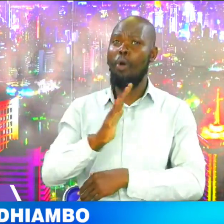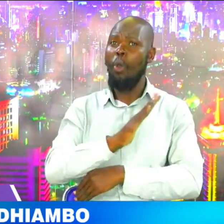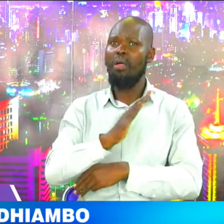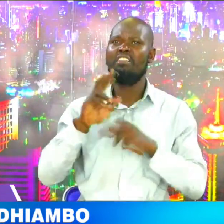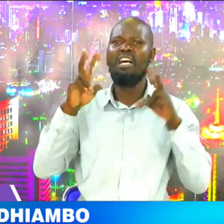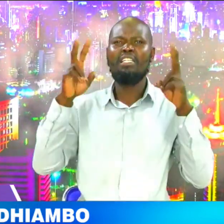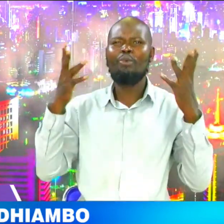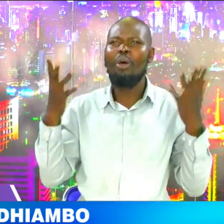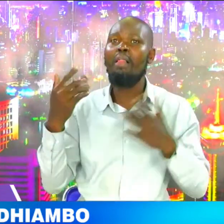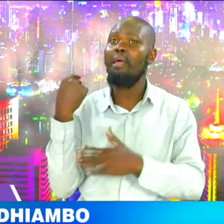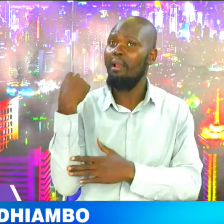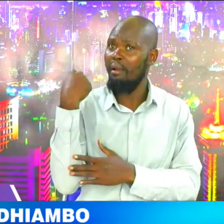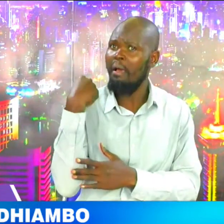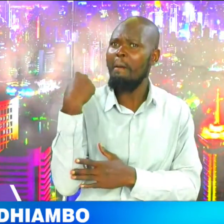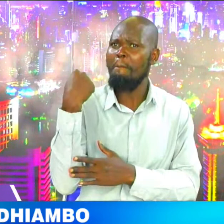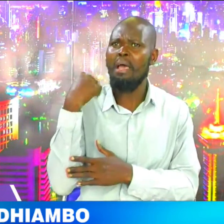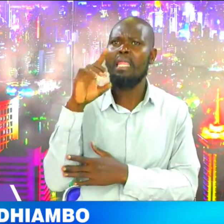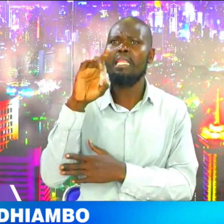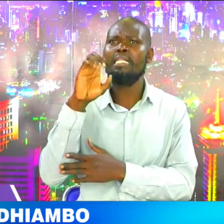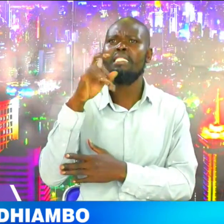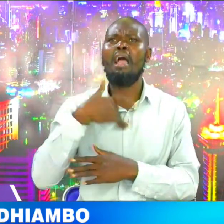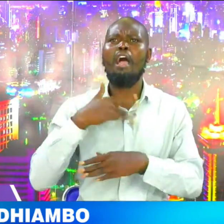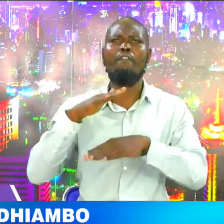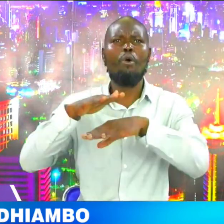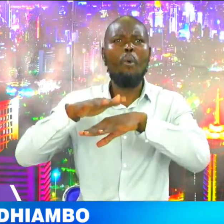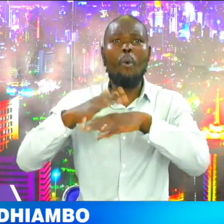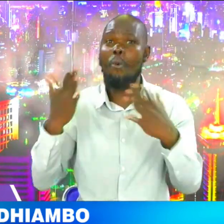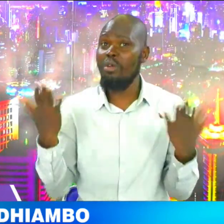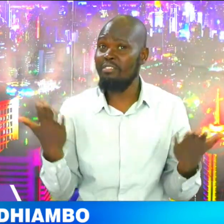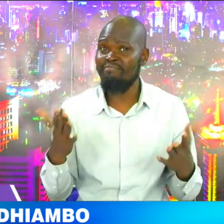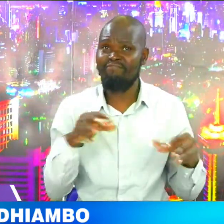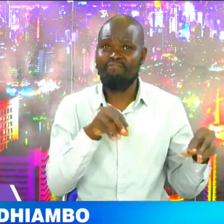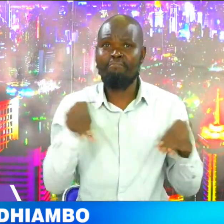of 20.5 billion. This comes